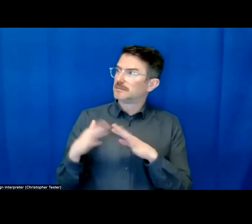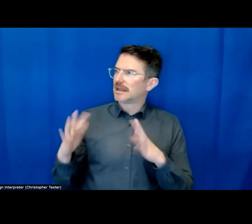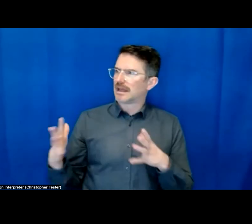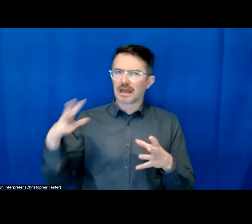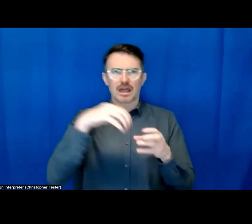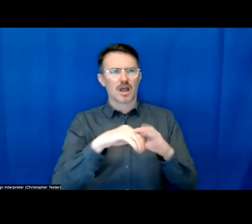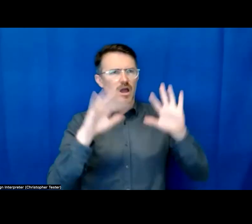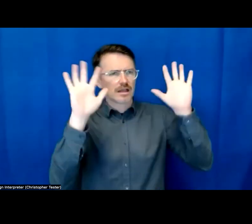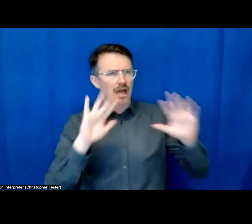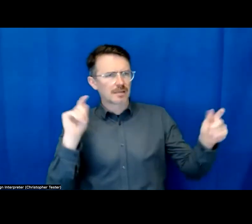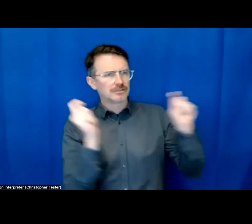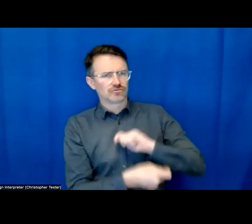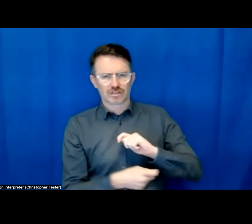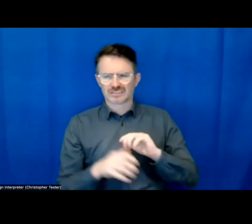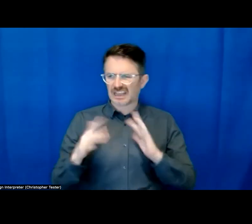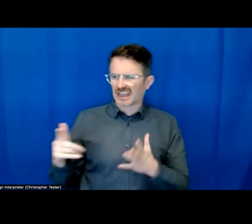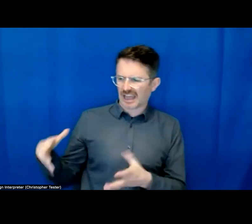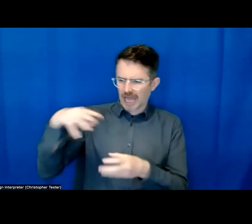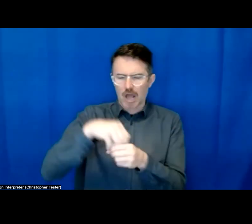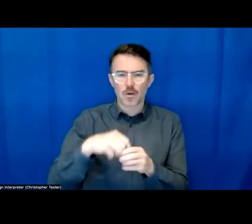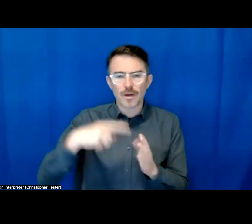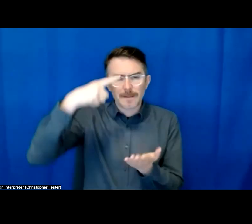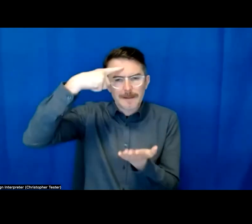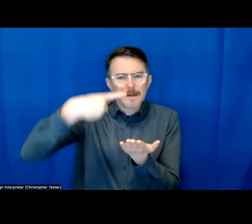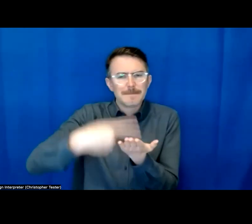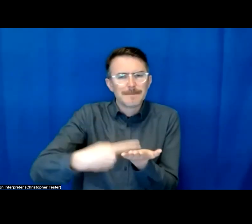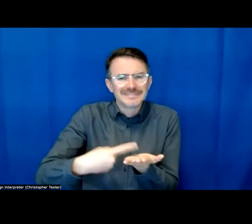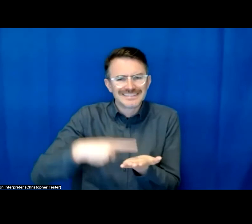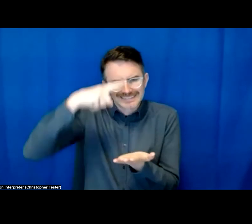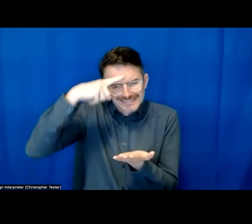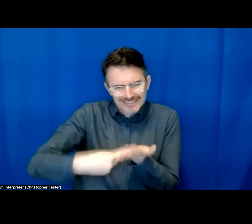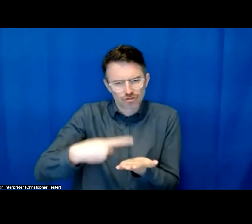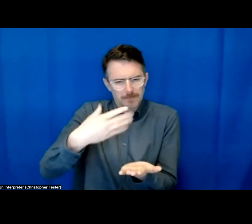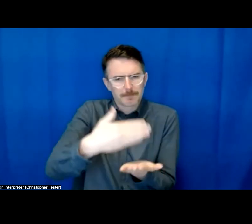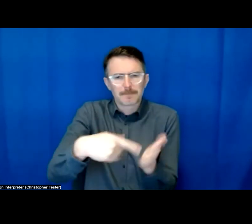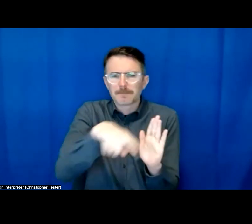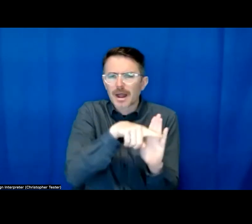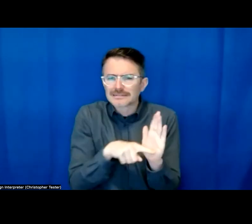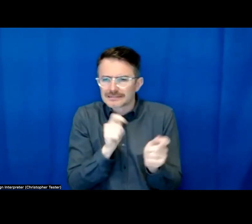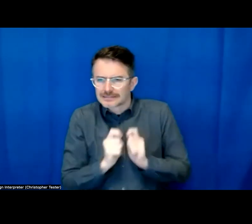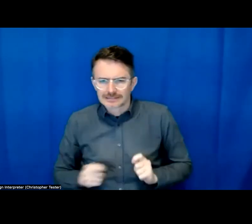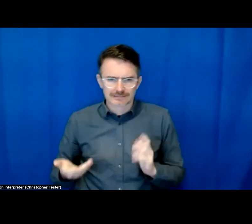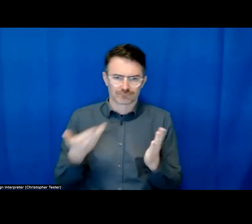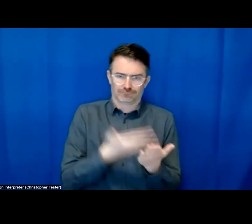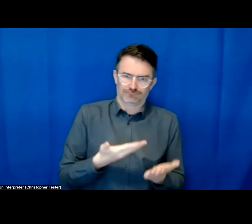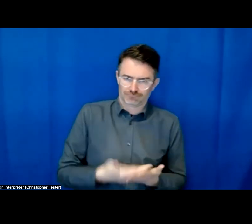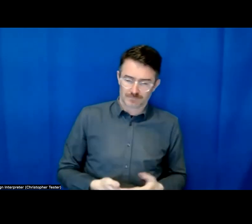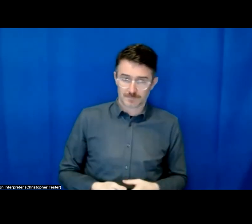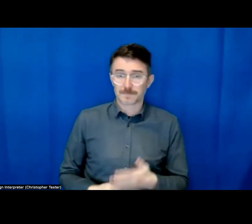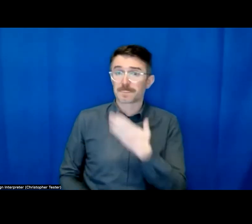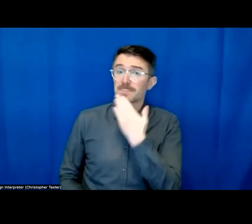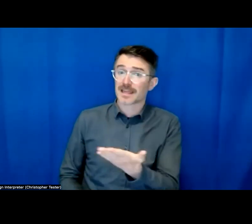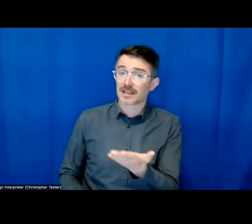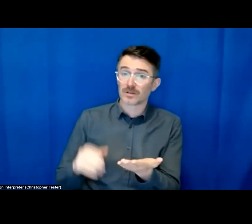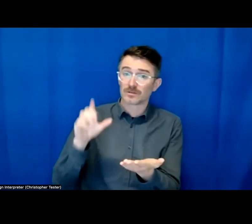For 5 years since 2016, with the support of DRF and DRIF, HWDI